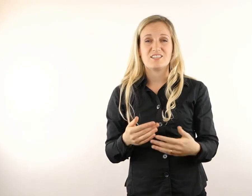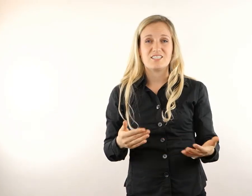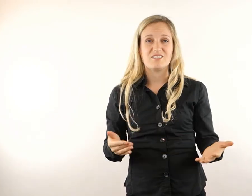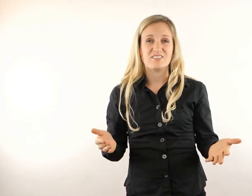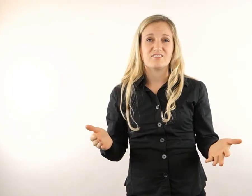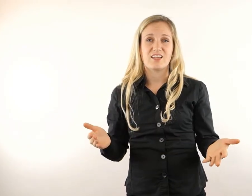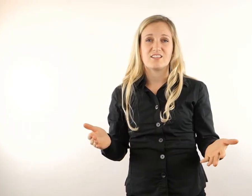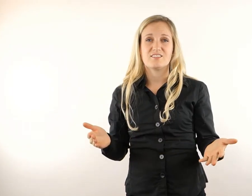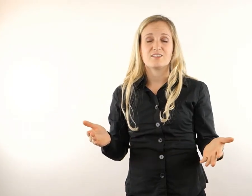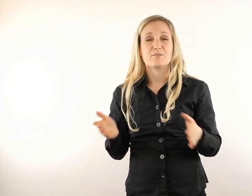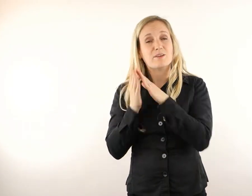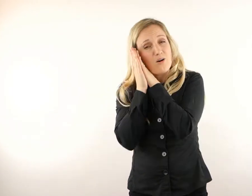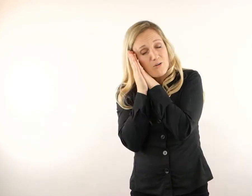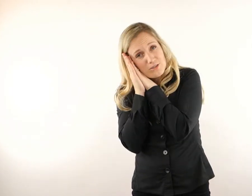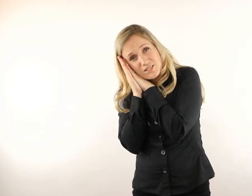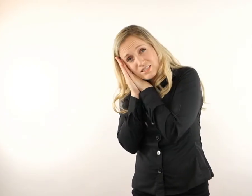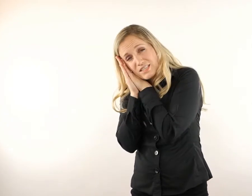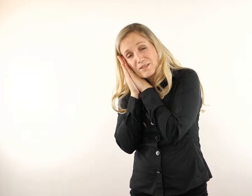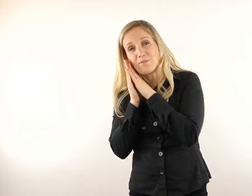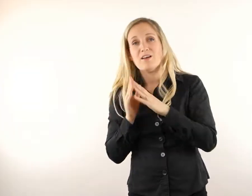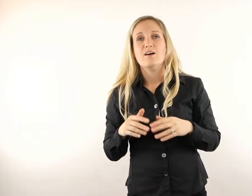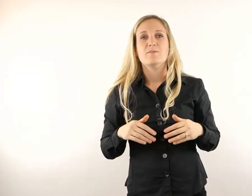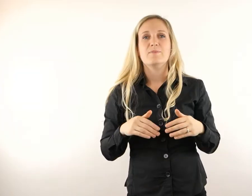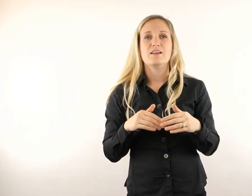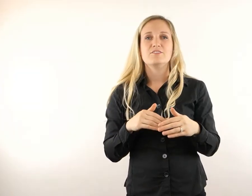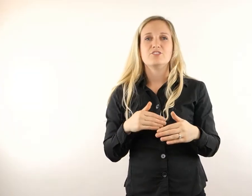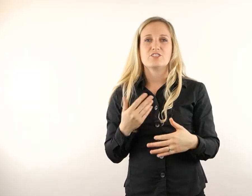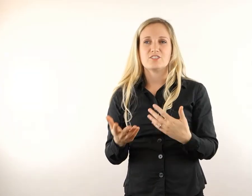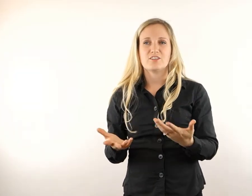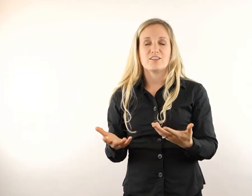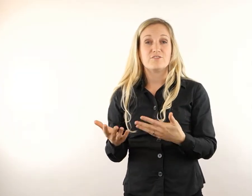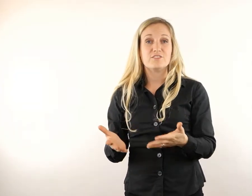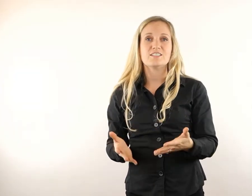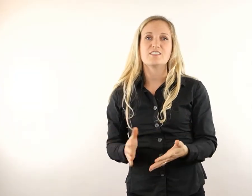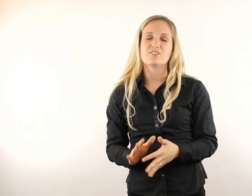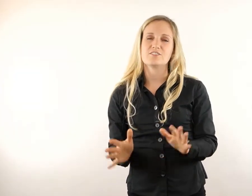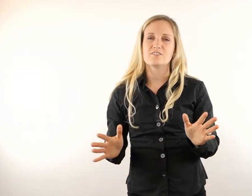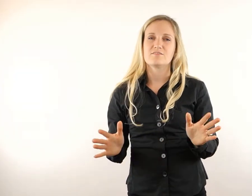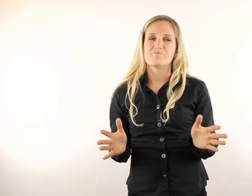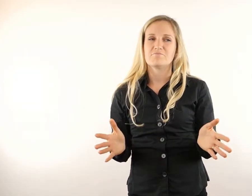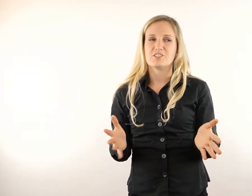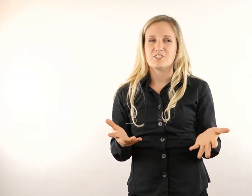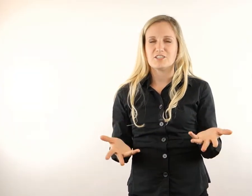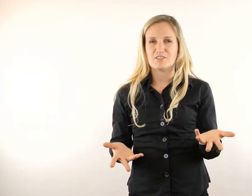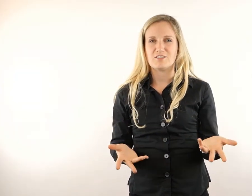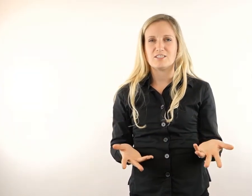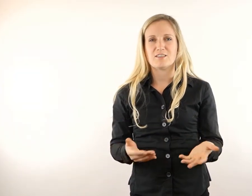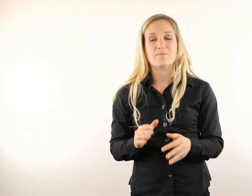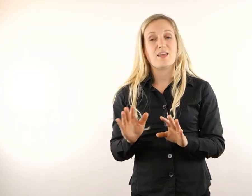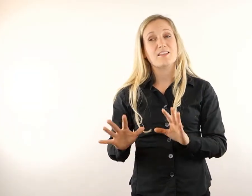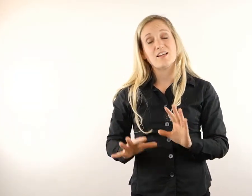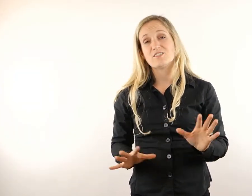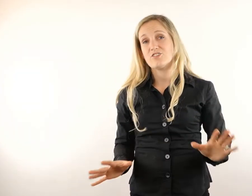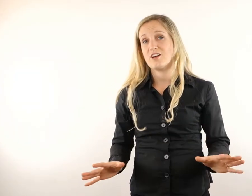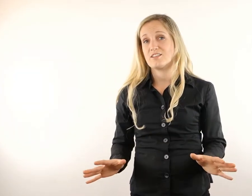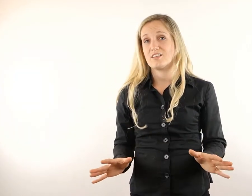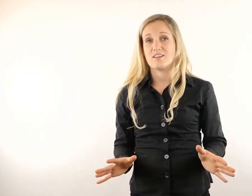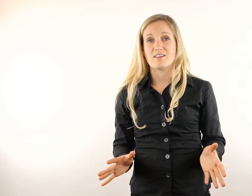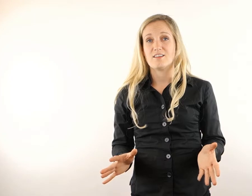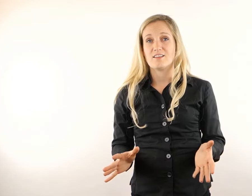of teach little kids. Because they'll be like, oh, it's asleep. But just as long, if you teach that just Just as long as you teach them, hey, that's not